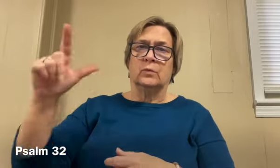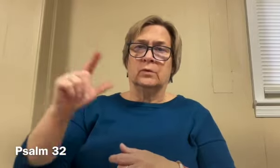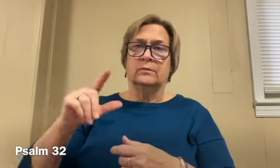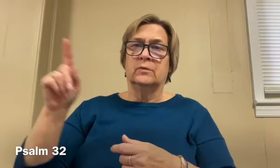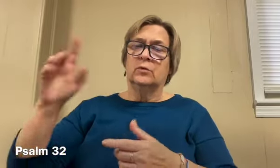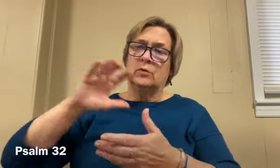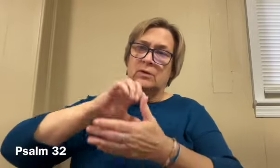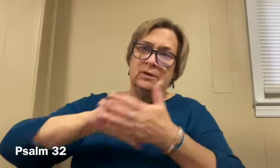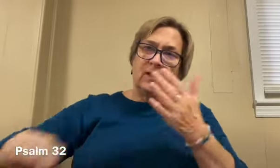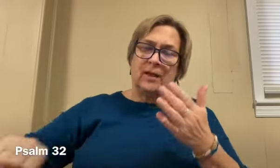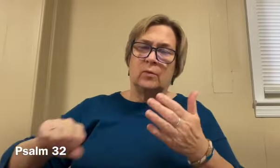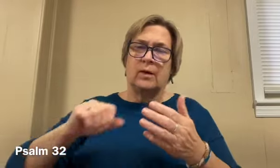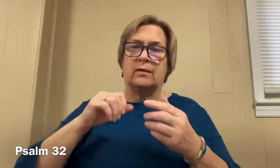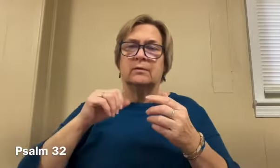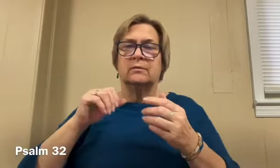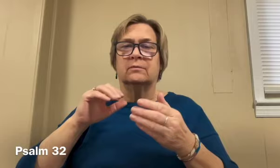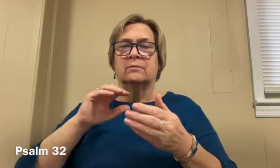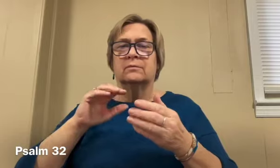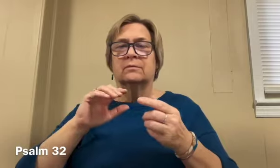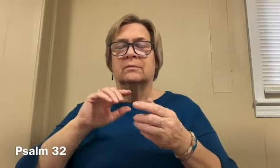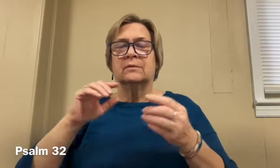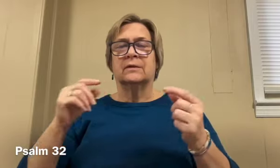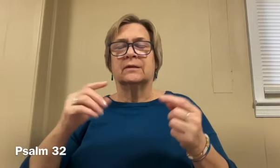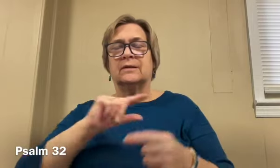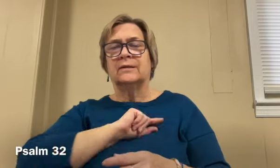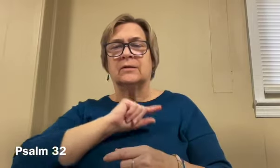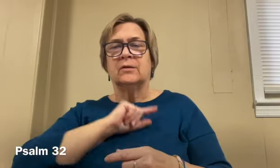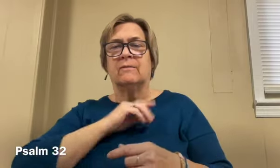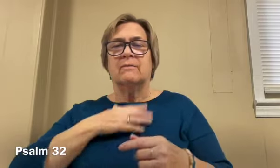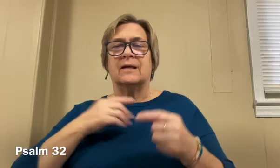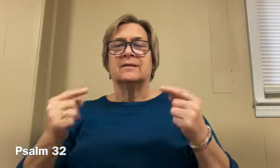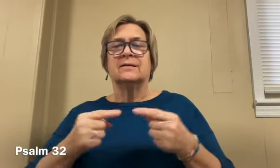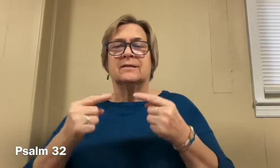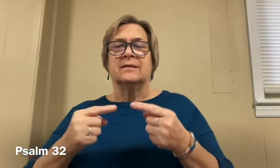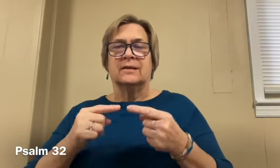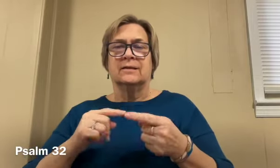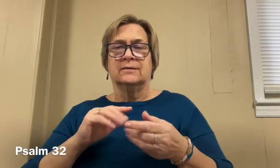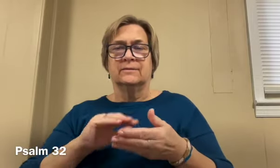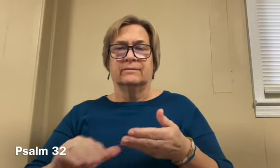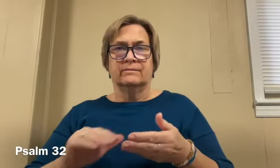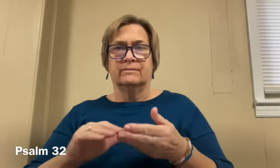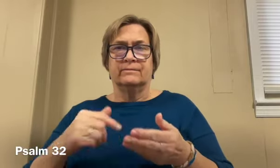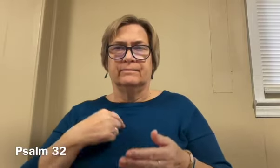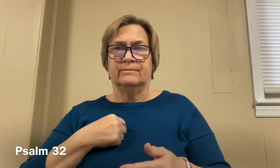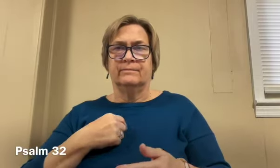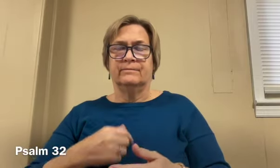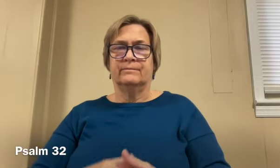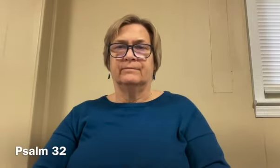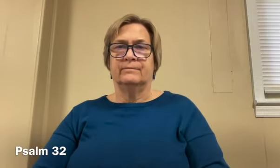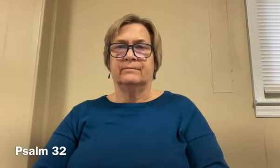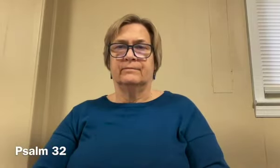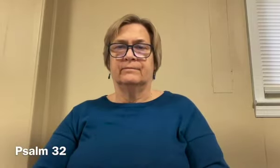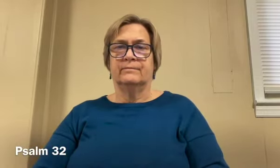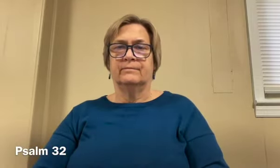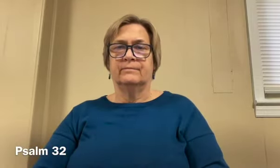I said, I confess my faults to the Lord, and you took away the guilt of my sin.